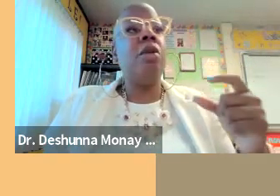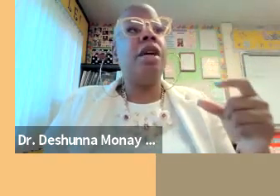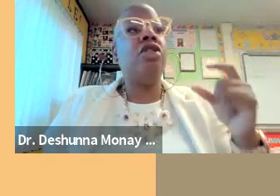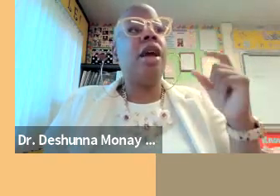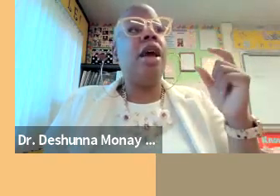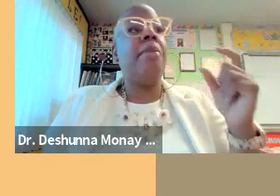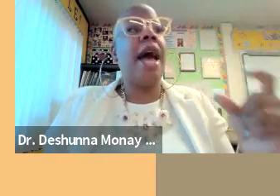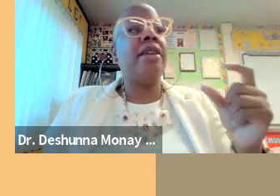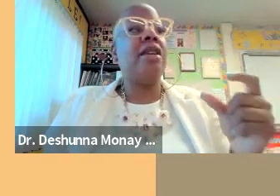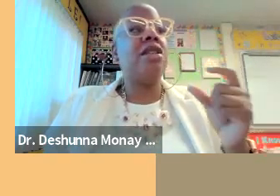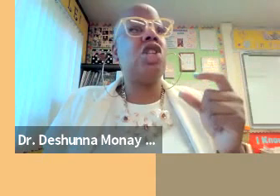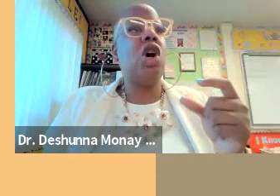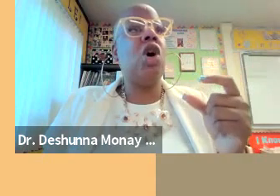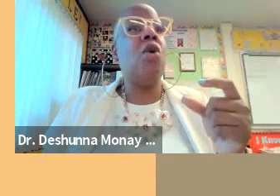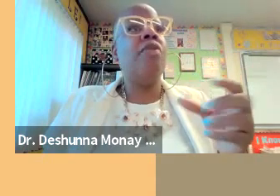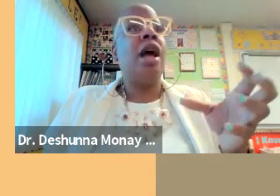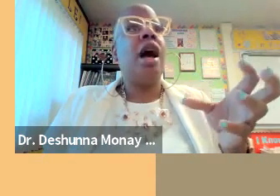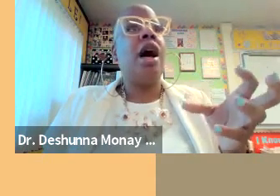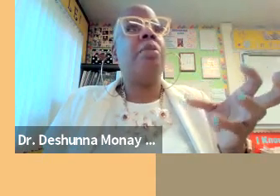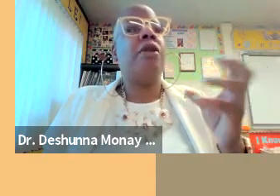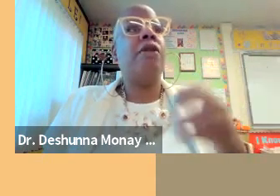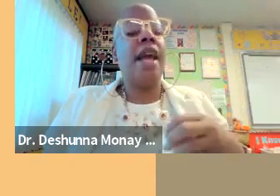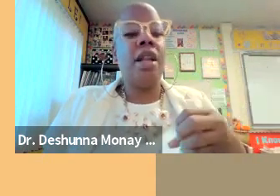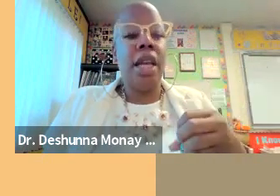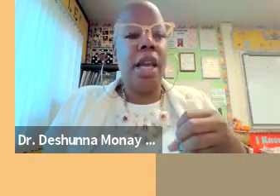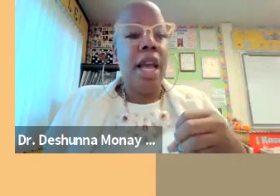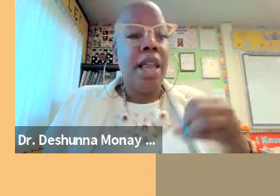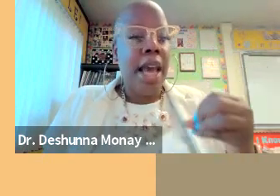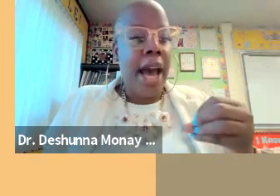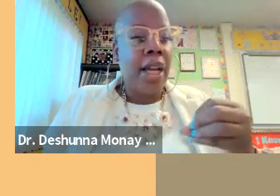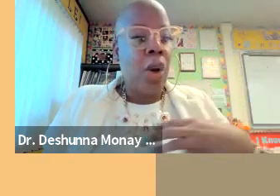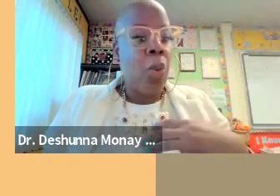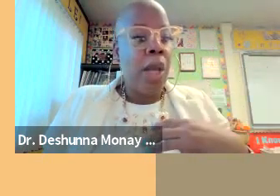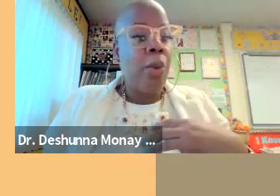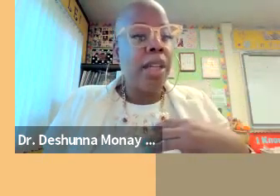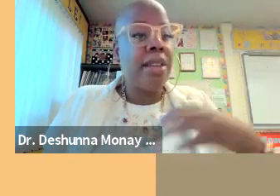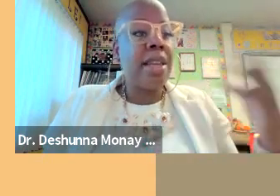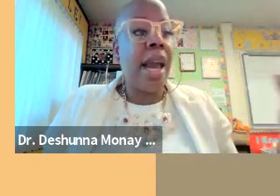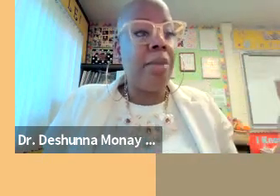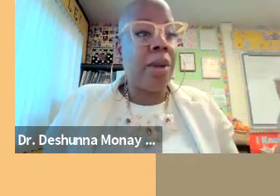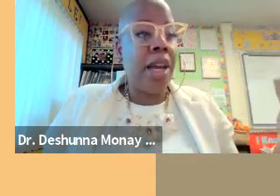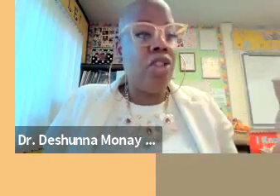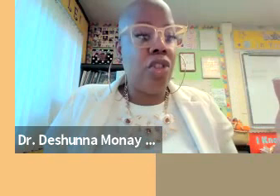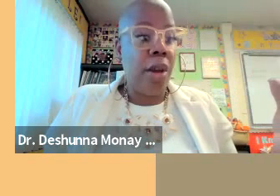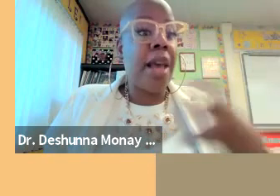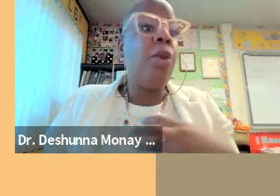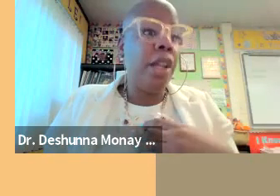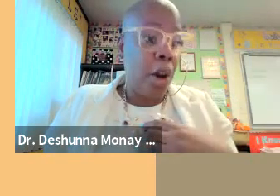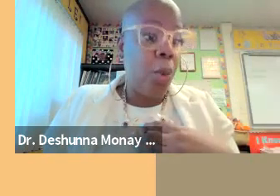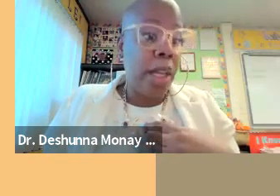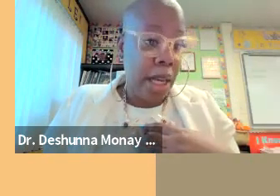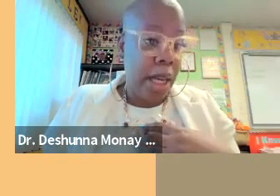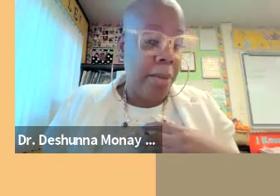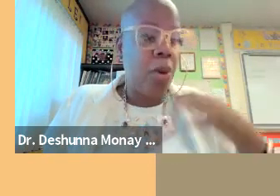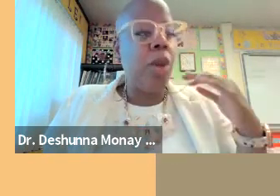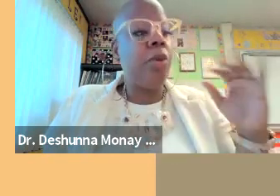very so much impacts us so profoundly that we will escape relationships that we